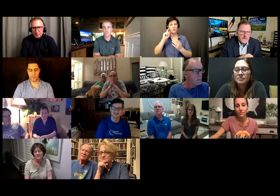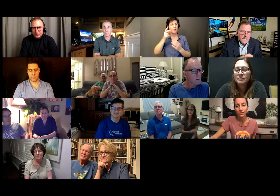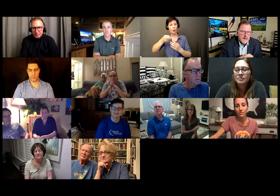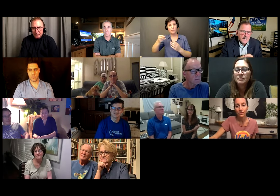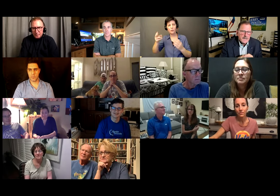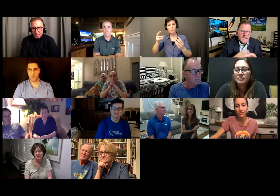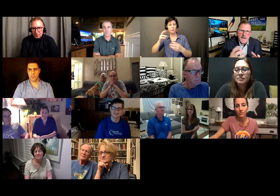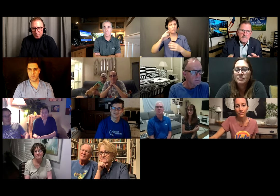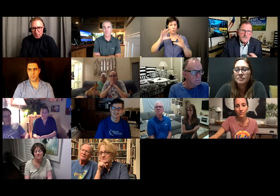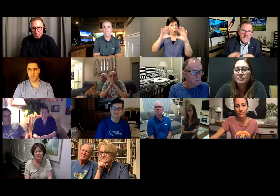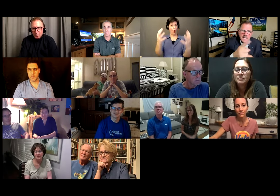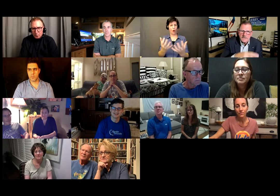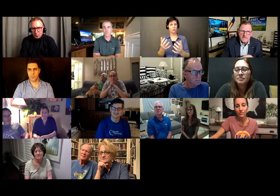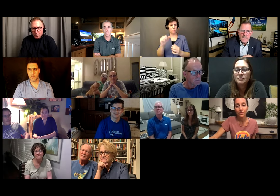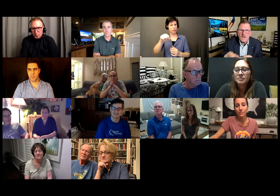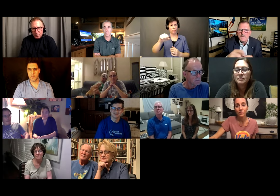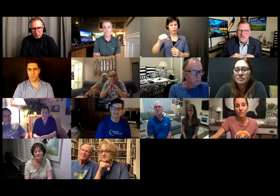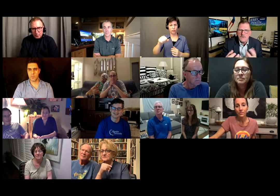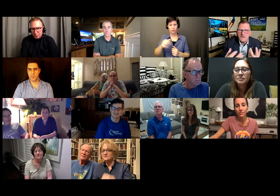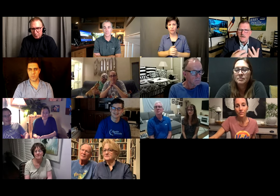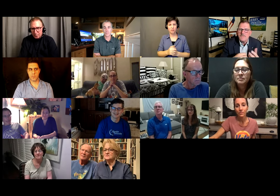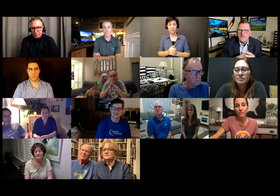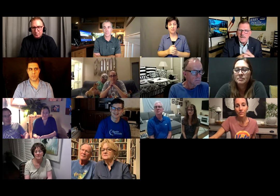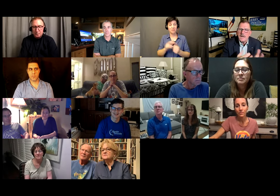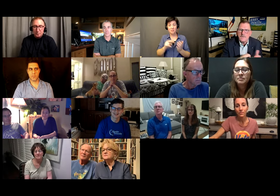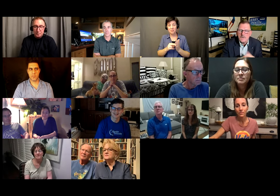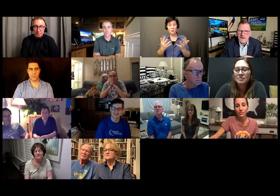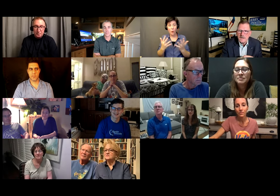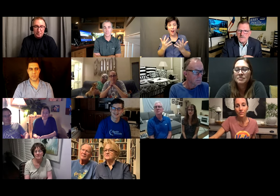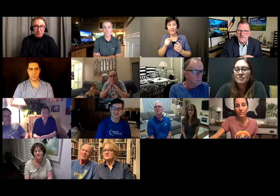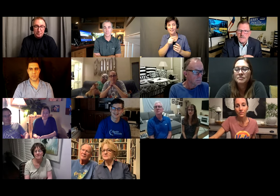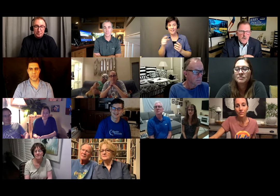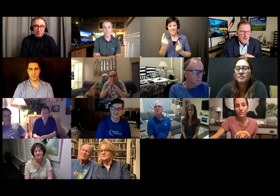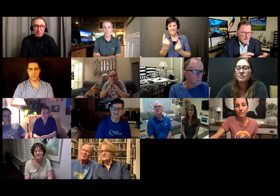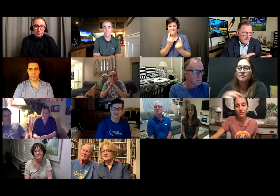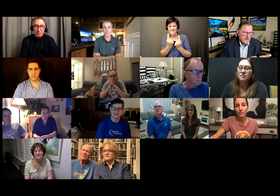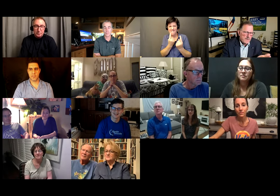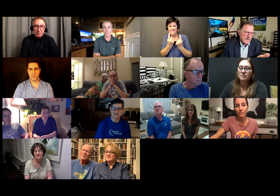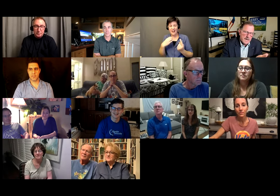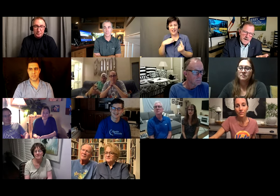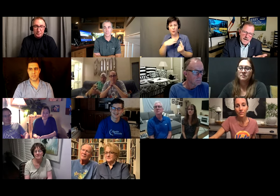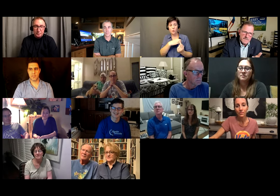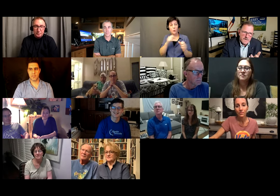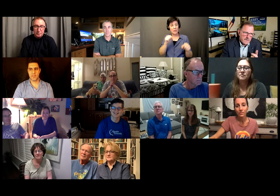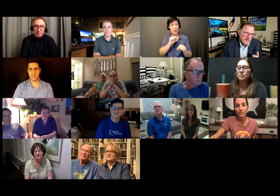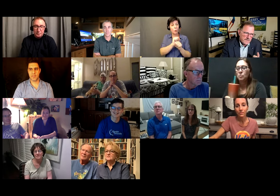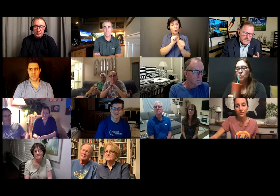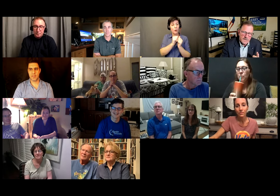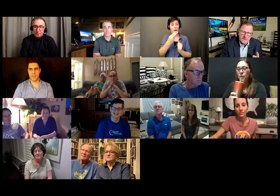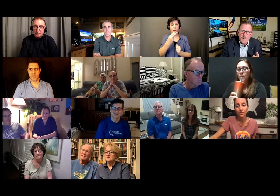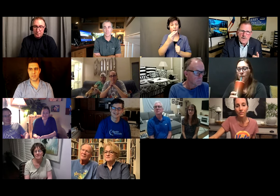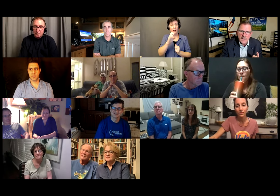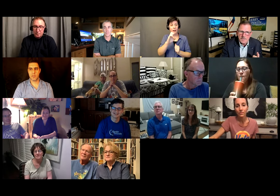world. That will take all of you to come to me and come to our council and maybe work with Heidi, our director